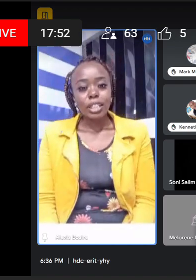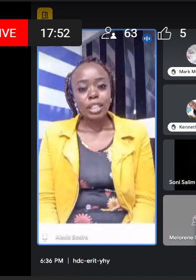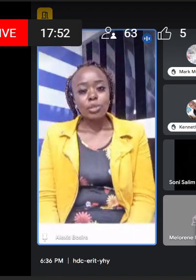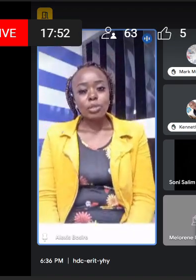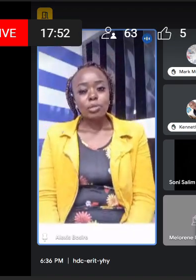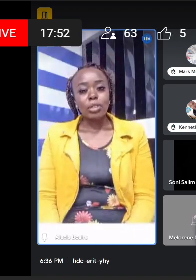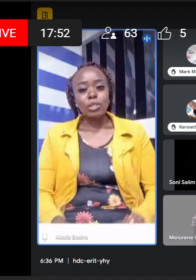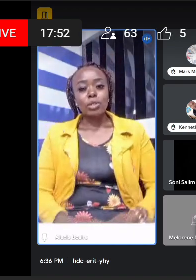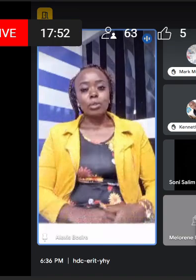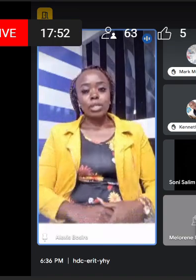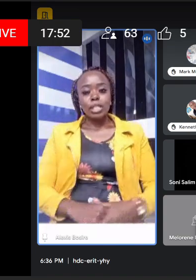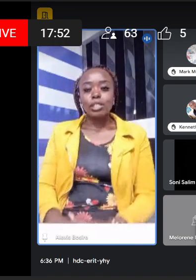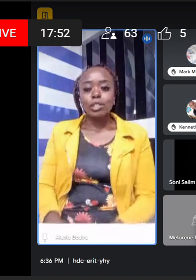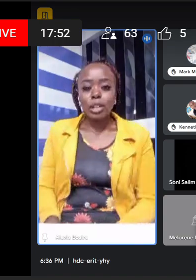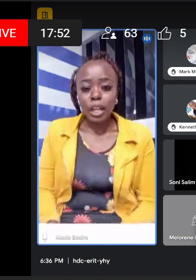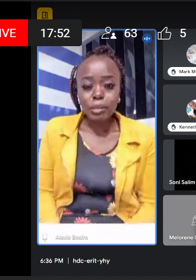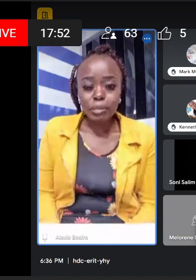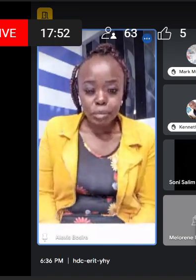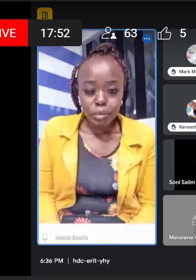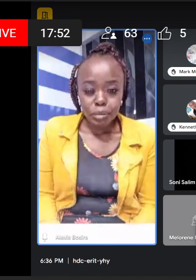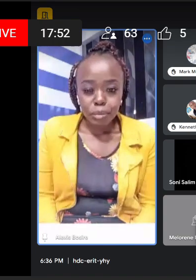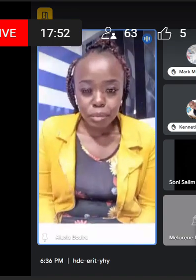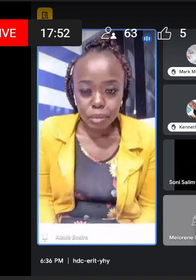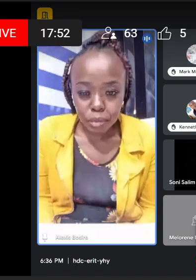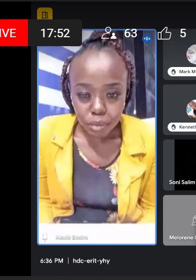right, I guess we've lost Lucy. It's okay.